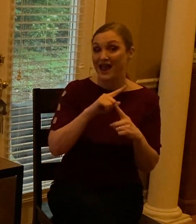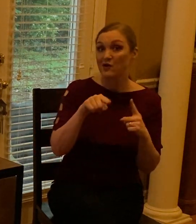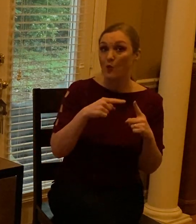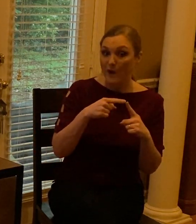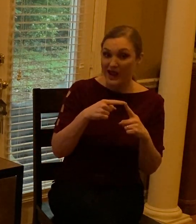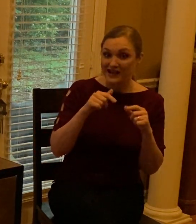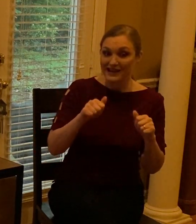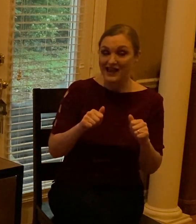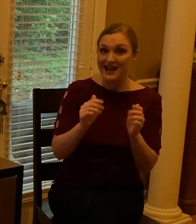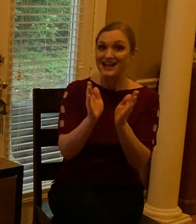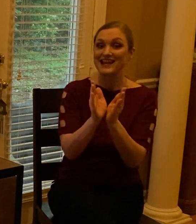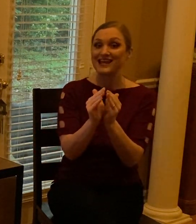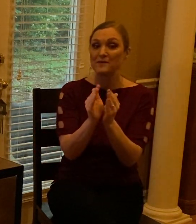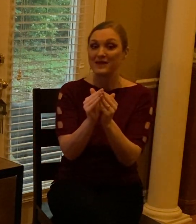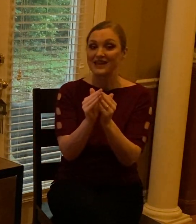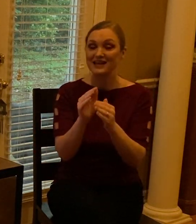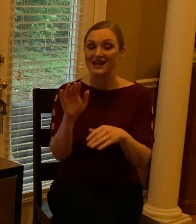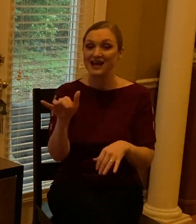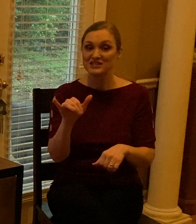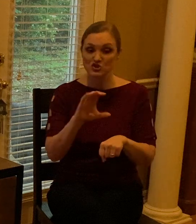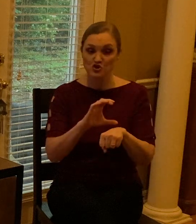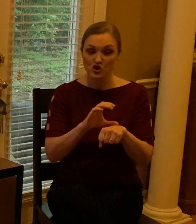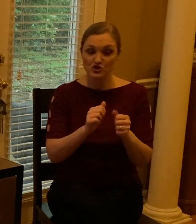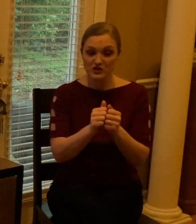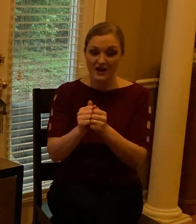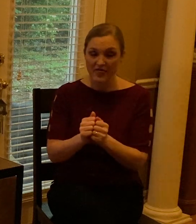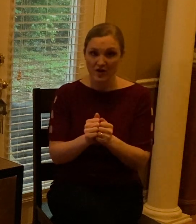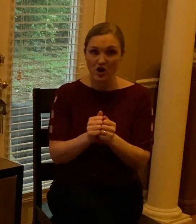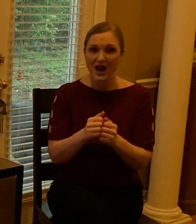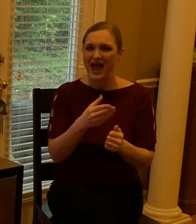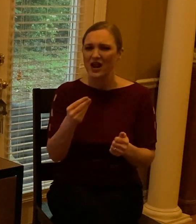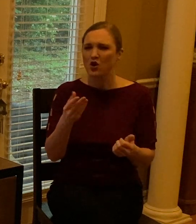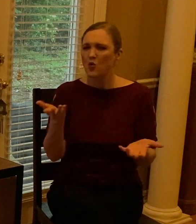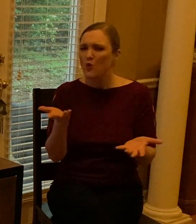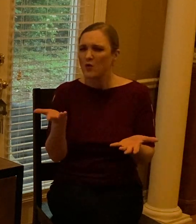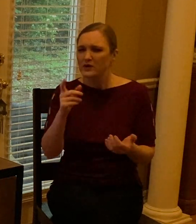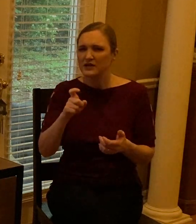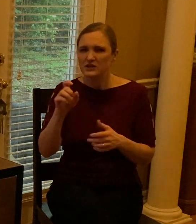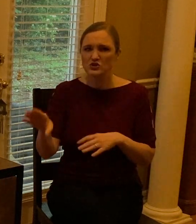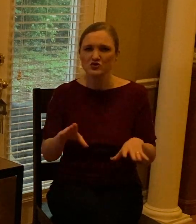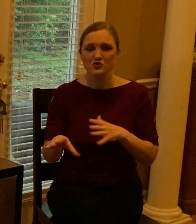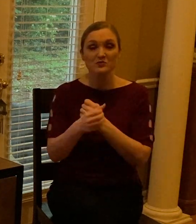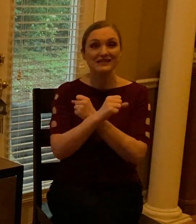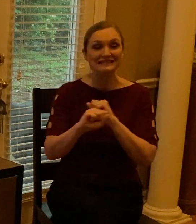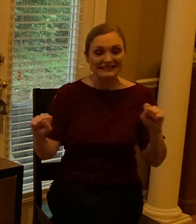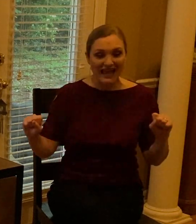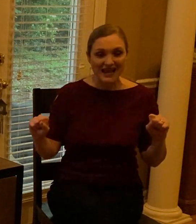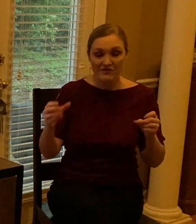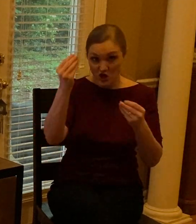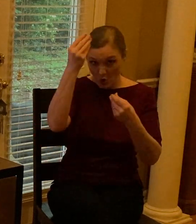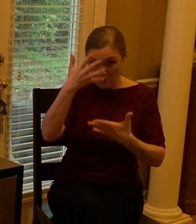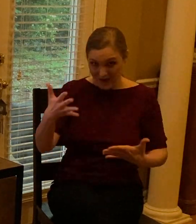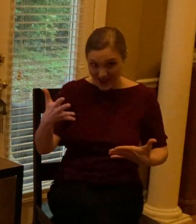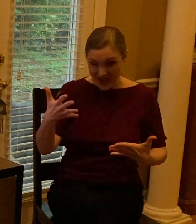again, and what steps we would need to take to be safe and comply with any